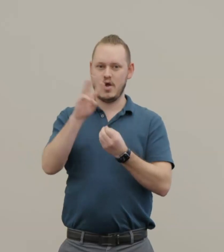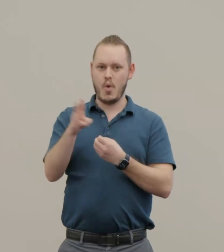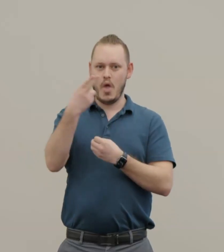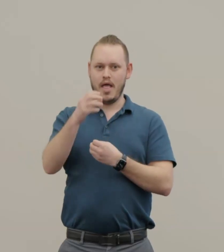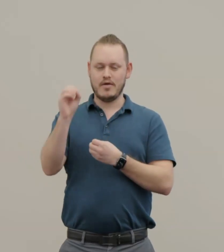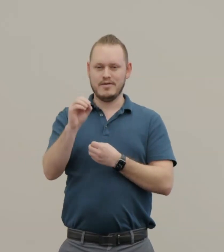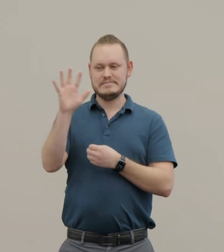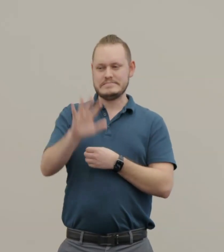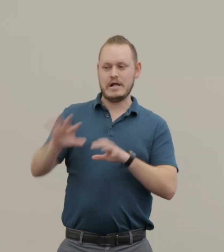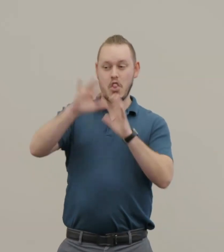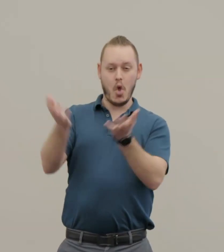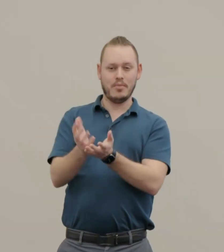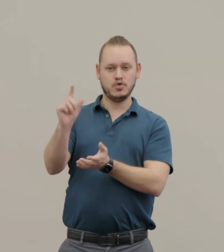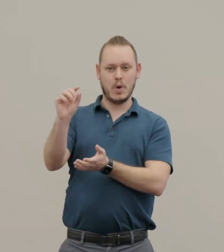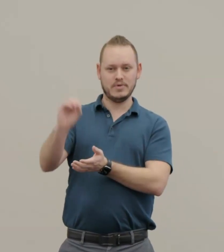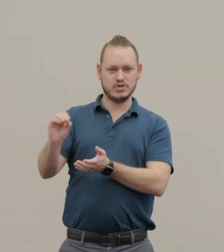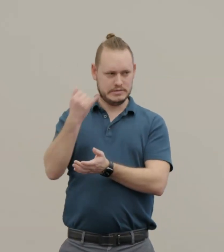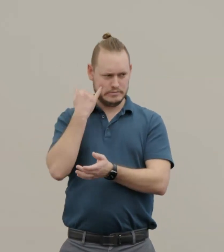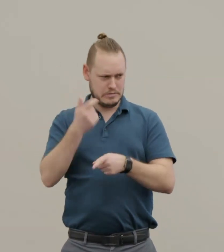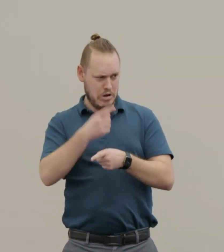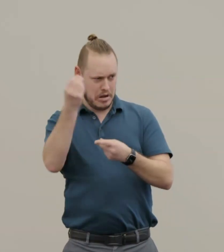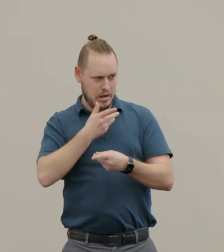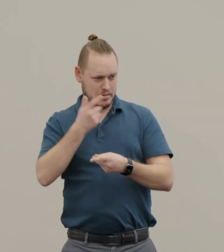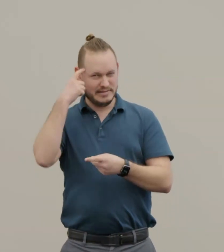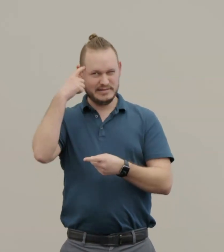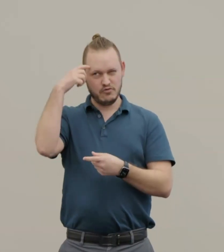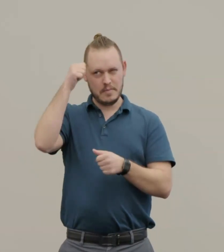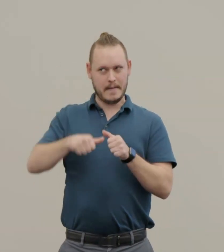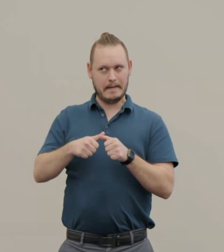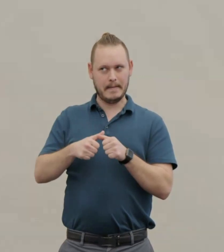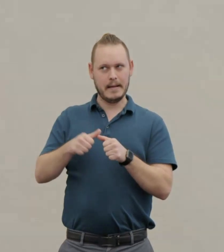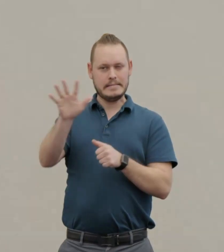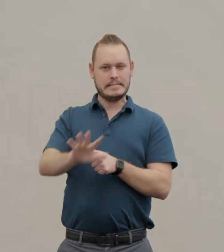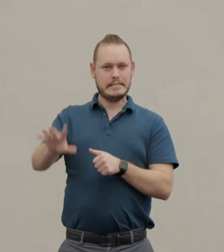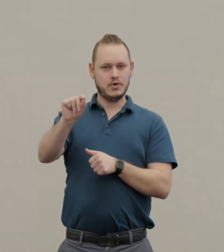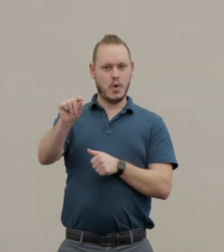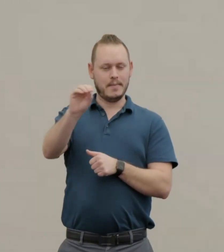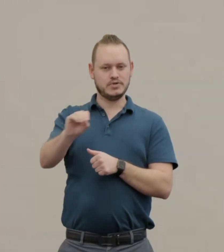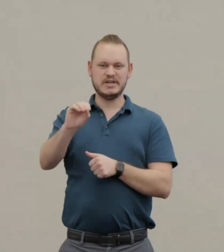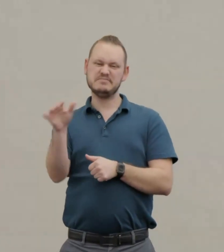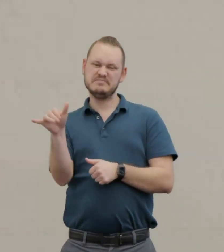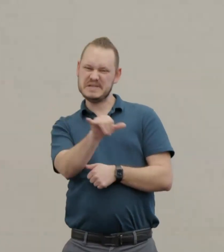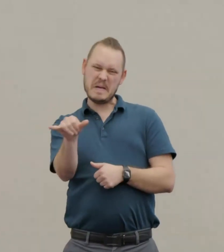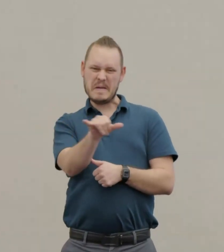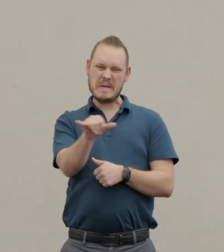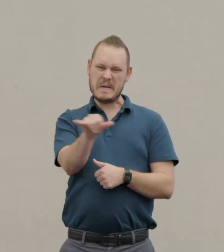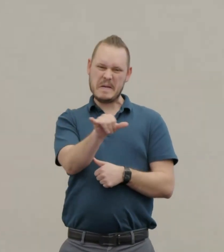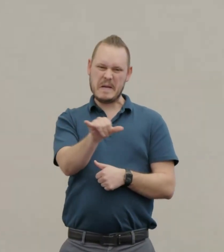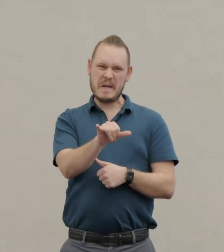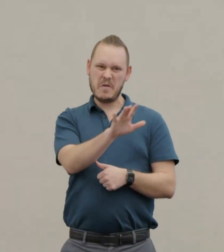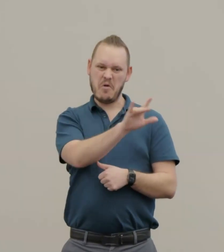20% globally. Correct me if I'm wrong on that. That's coming out of my brain, but it's roughly similar to